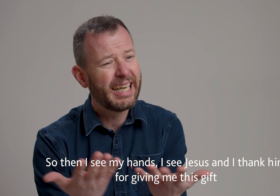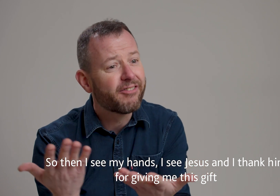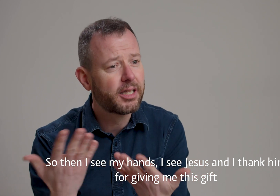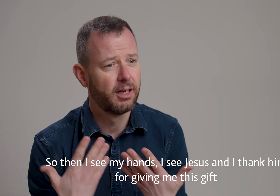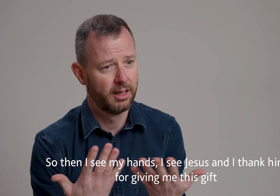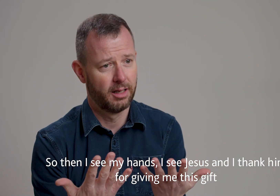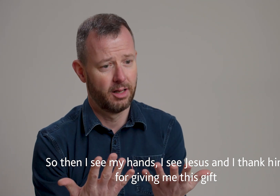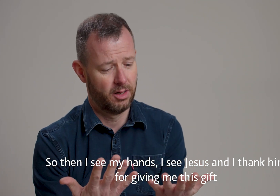this.